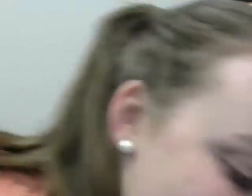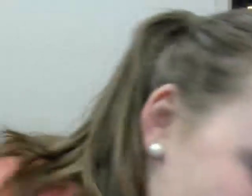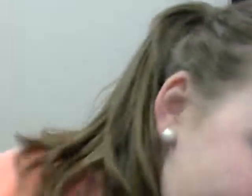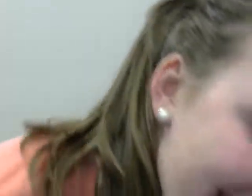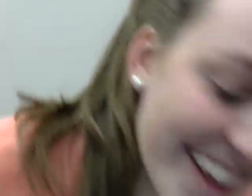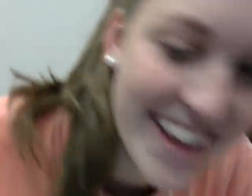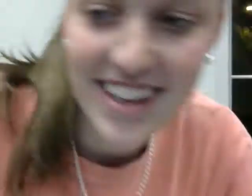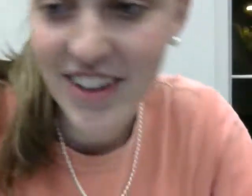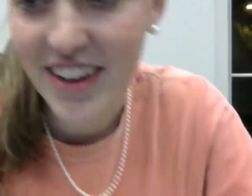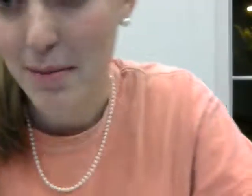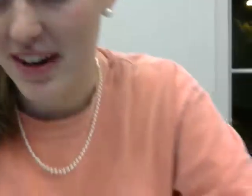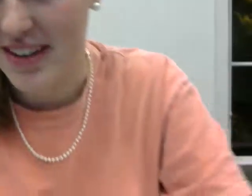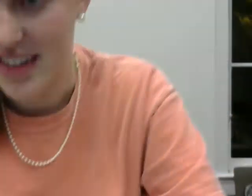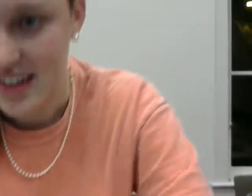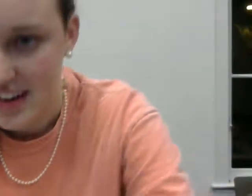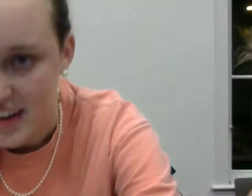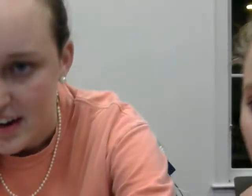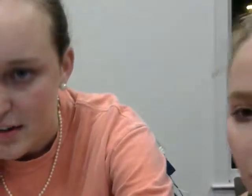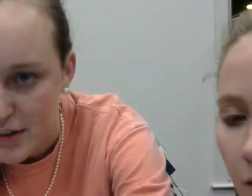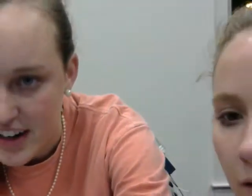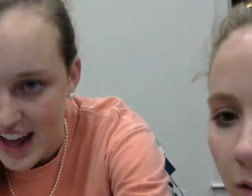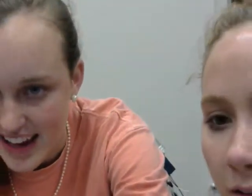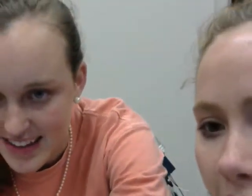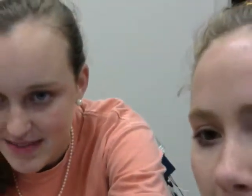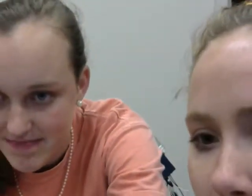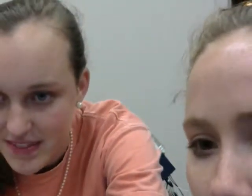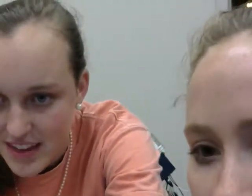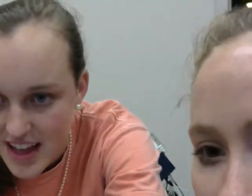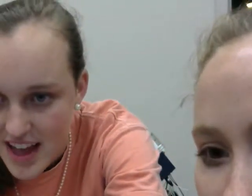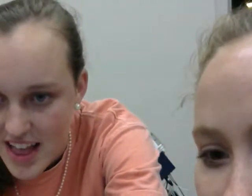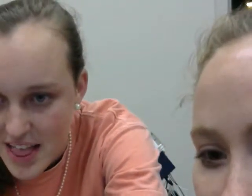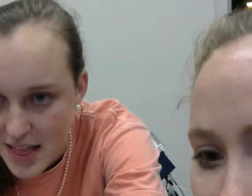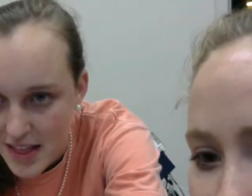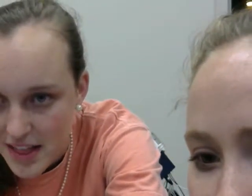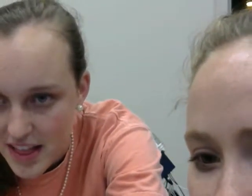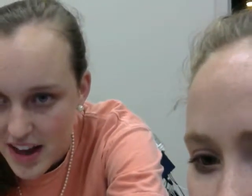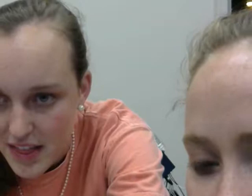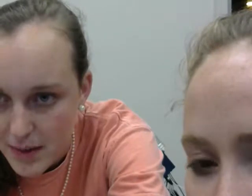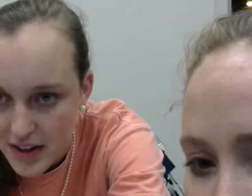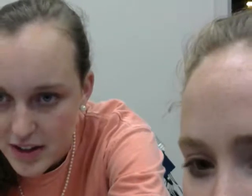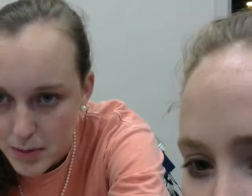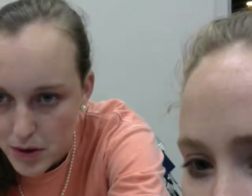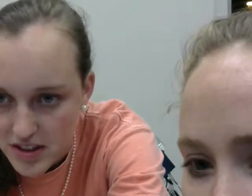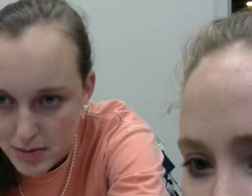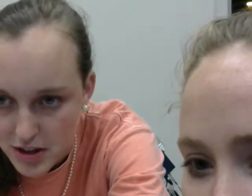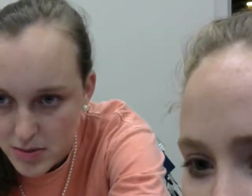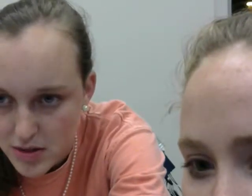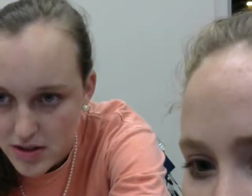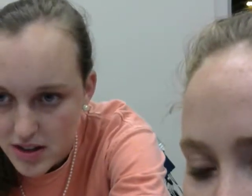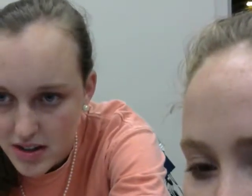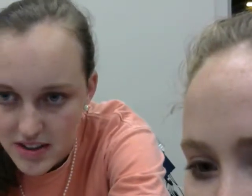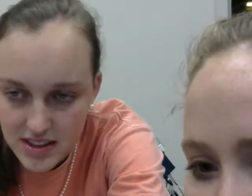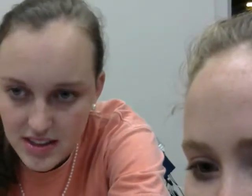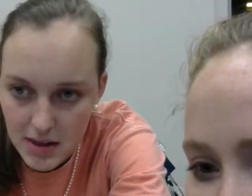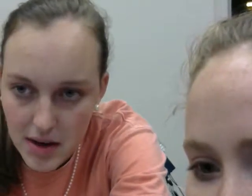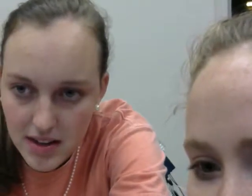Okay. It's only 8 minutes. Ferdinand the Bull. And then we can do Morris the Midget Moose. And that's 16 minutes.